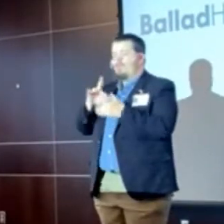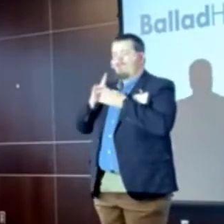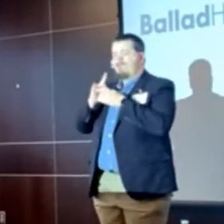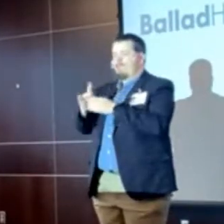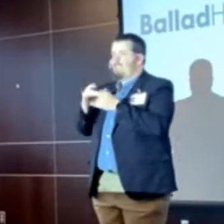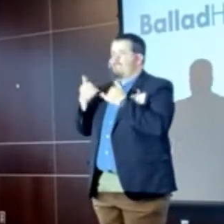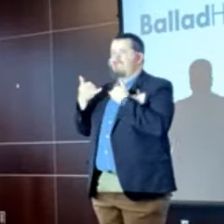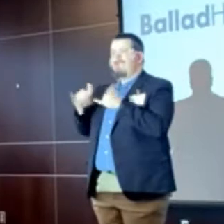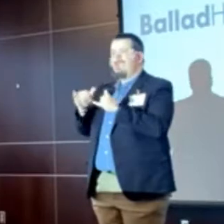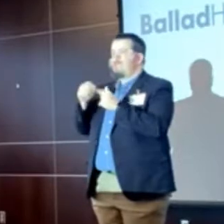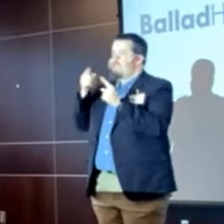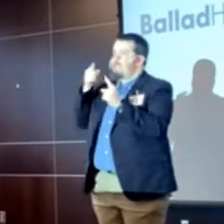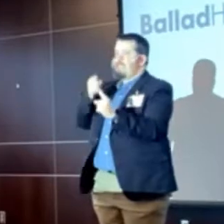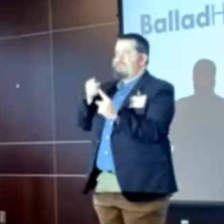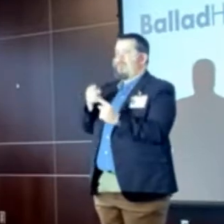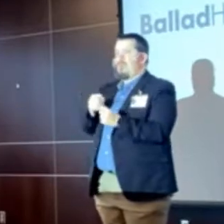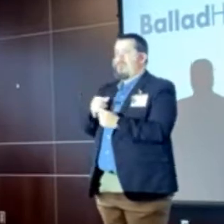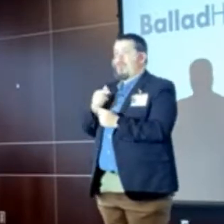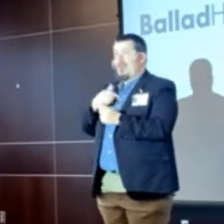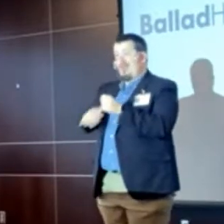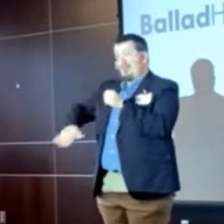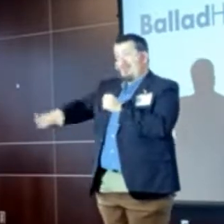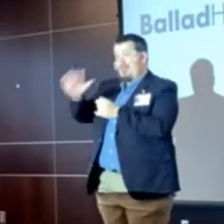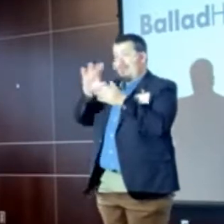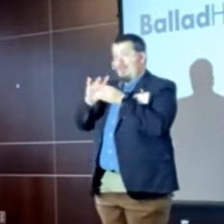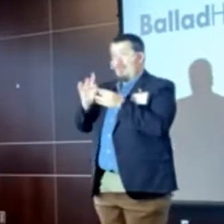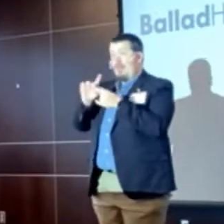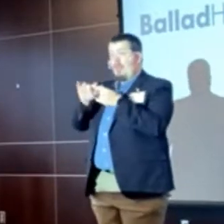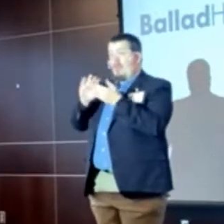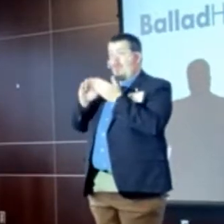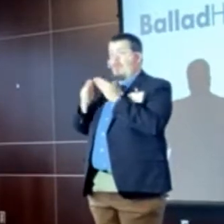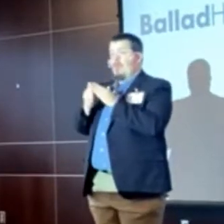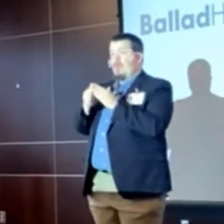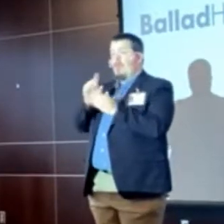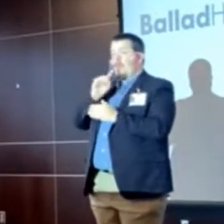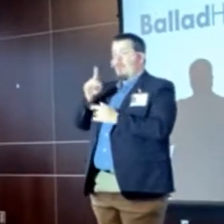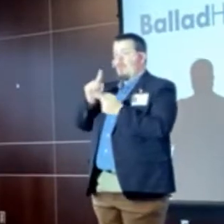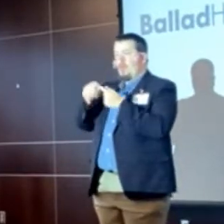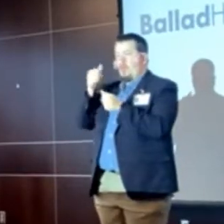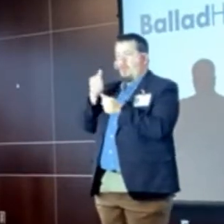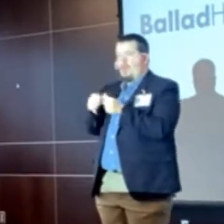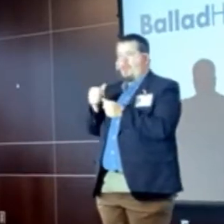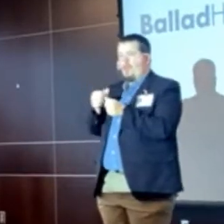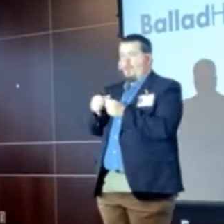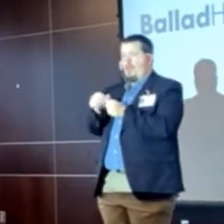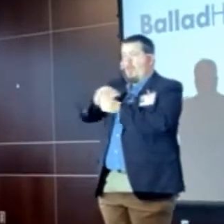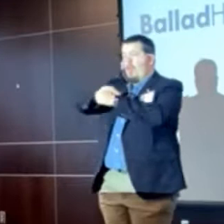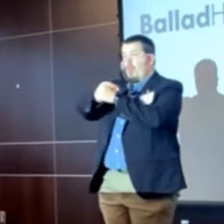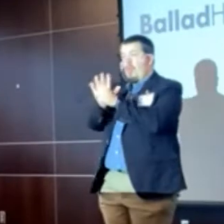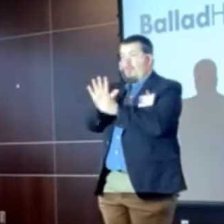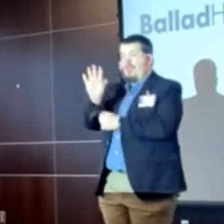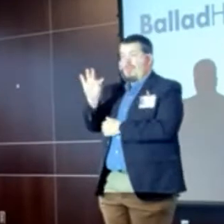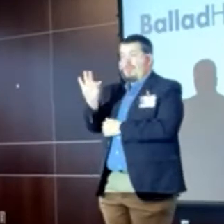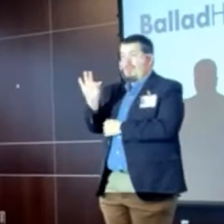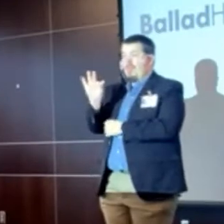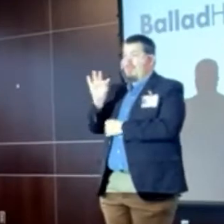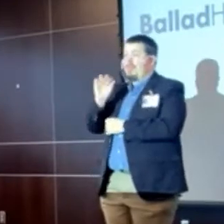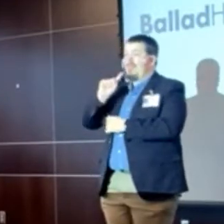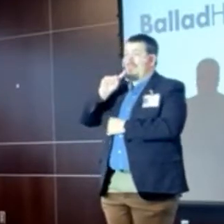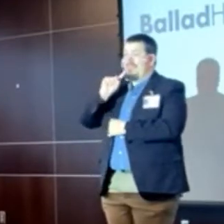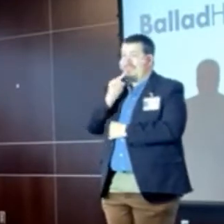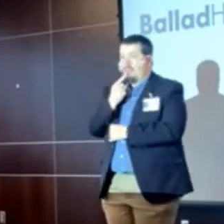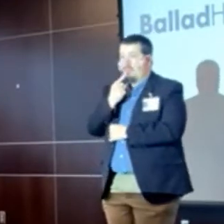that. Our overarching message to our community is to remember that COVID-19 is a significant